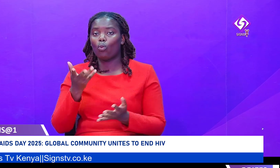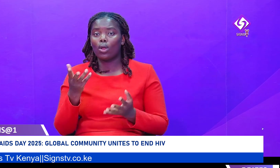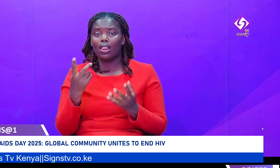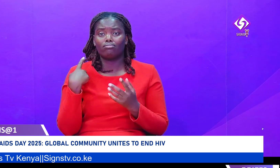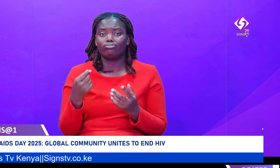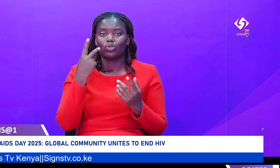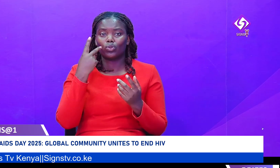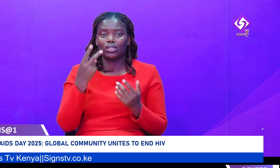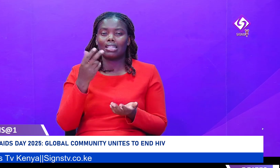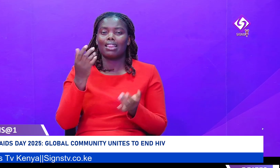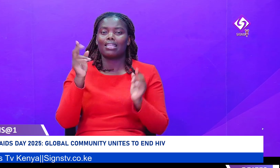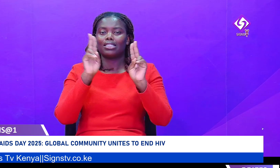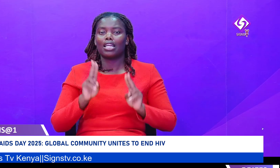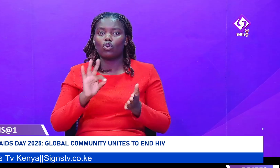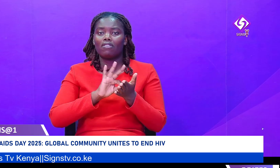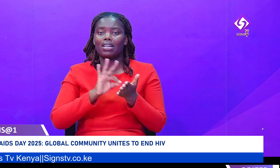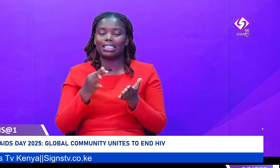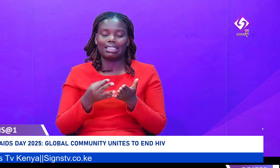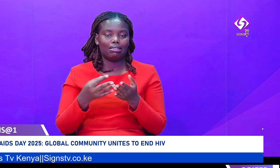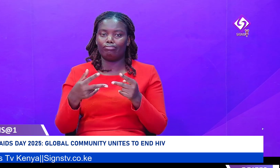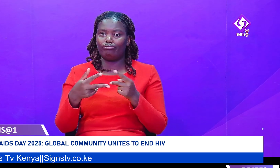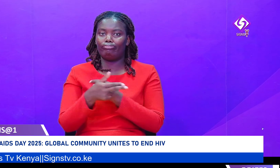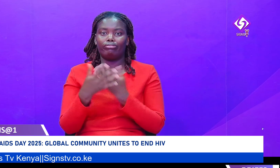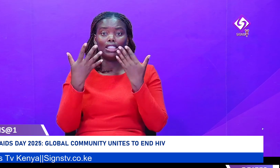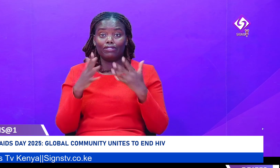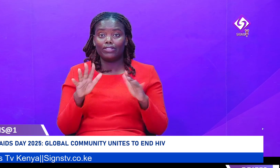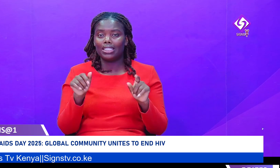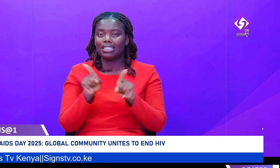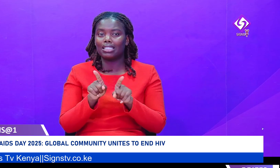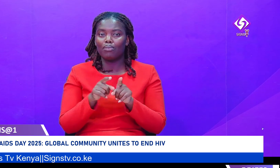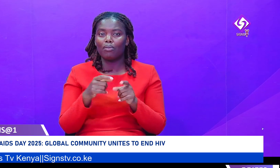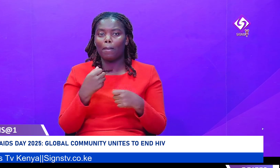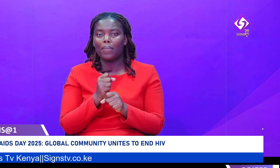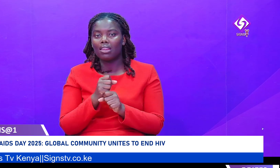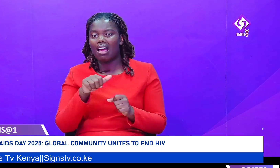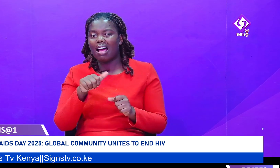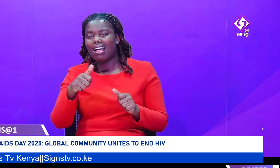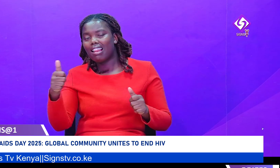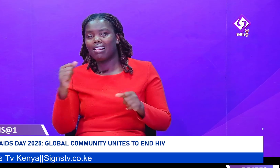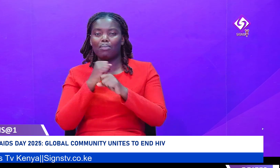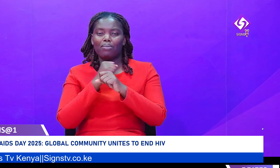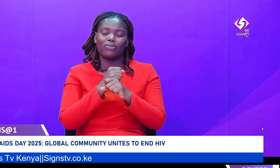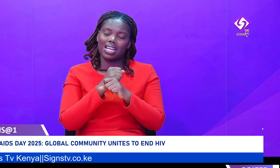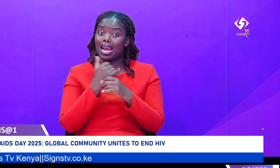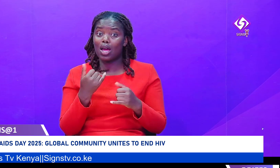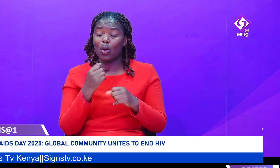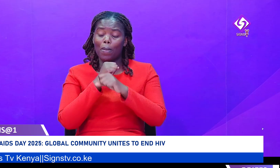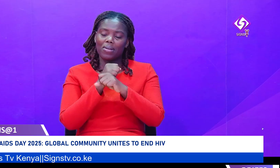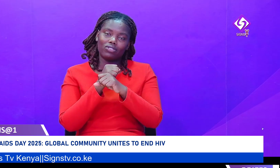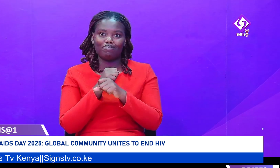in international funding and shifting priorities have disrupted prevention, testing, and treatment